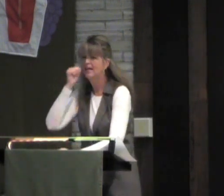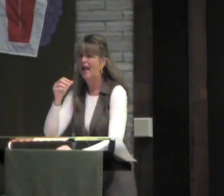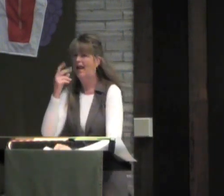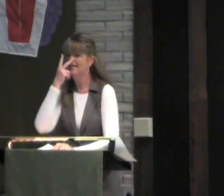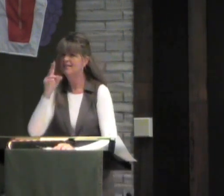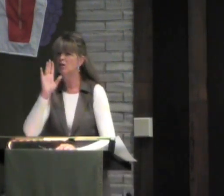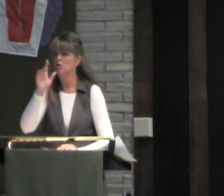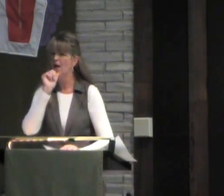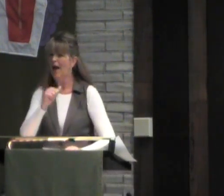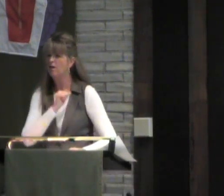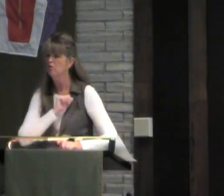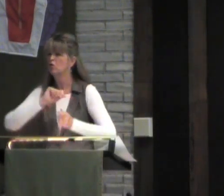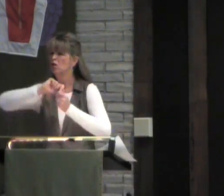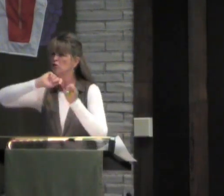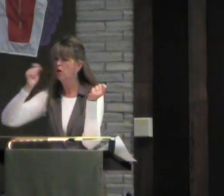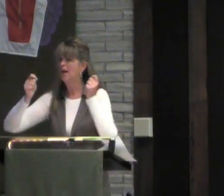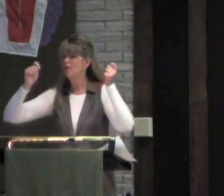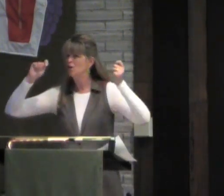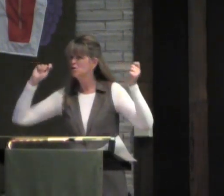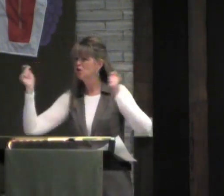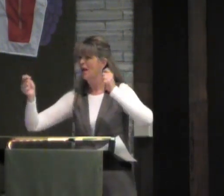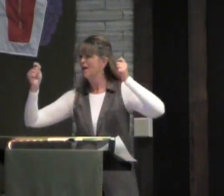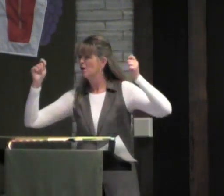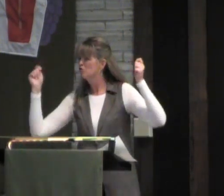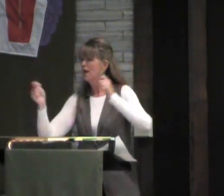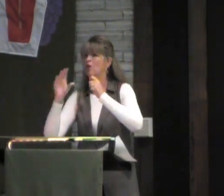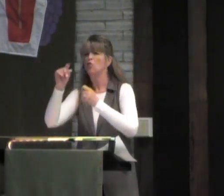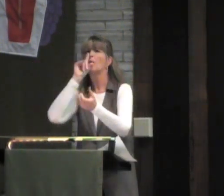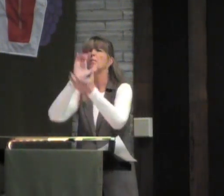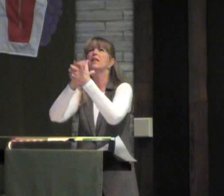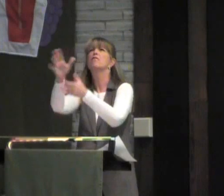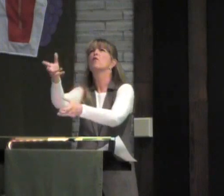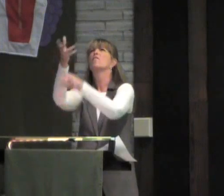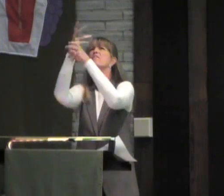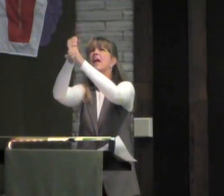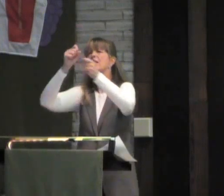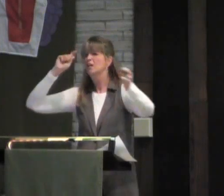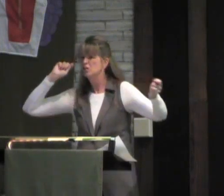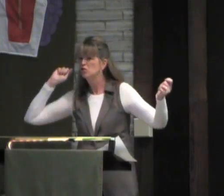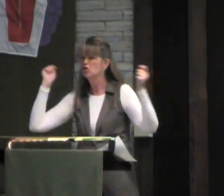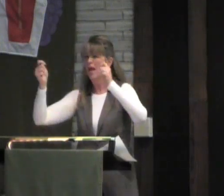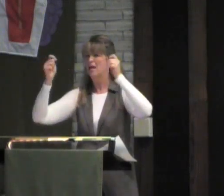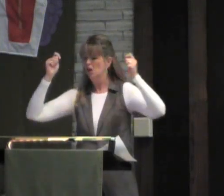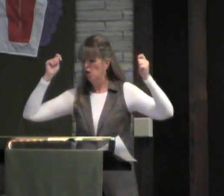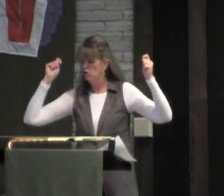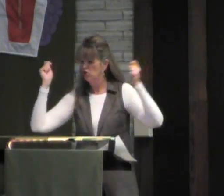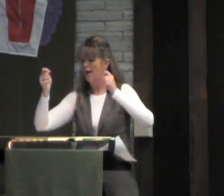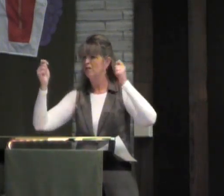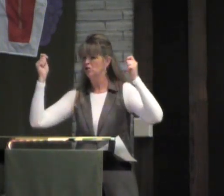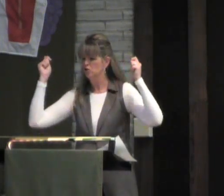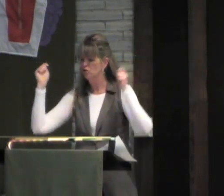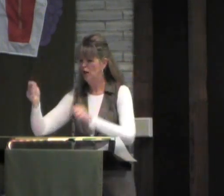Every single day, and to see your attitude start to change and your faith start to change,